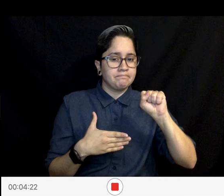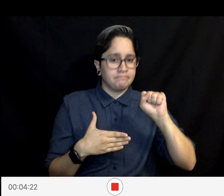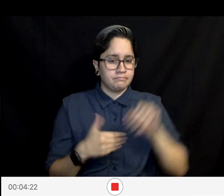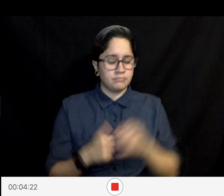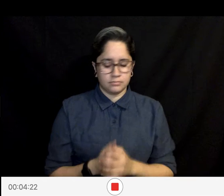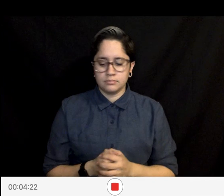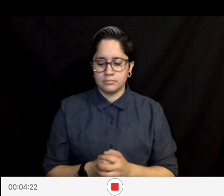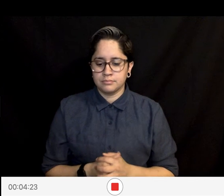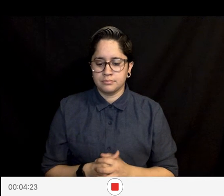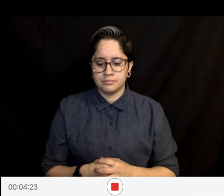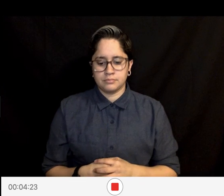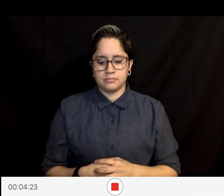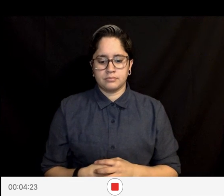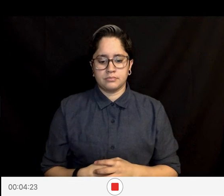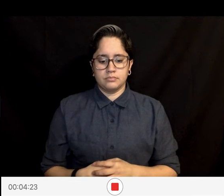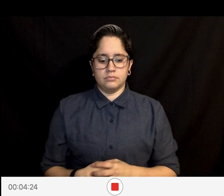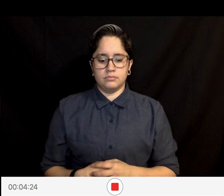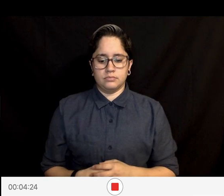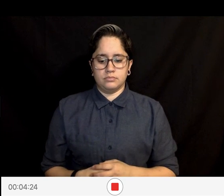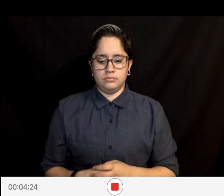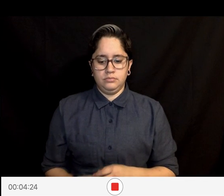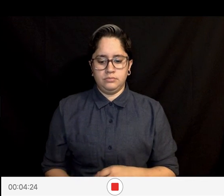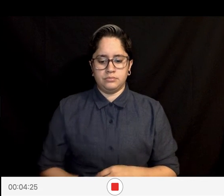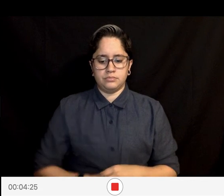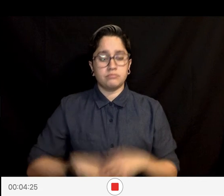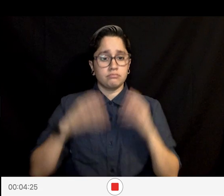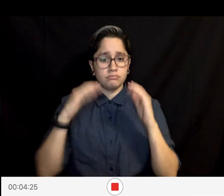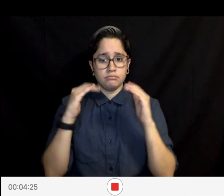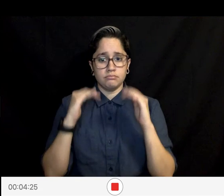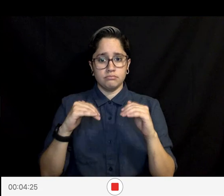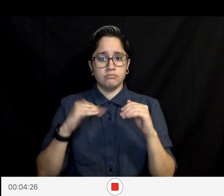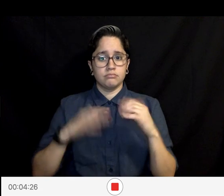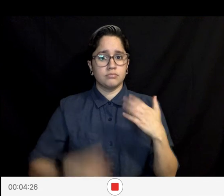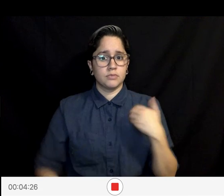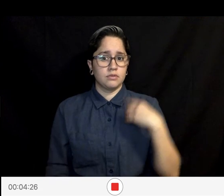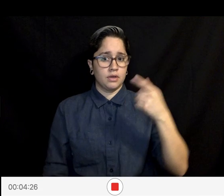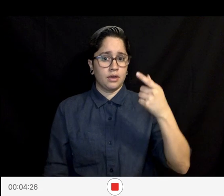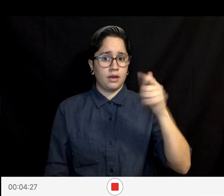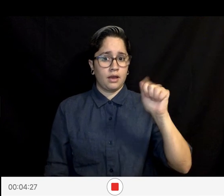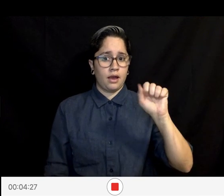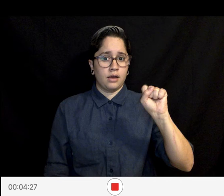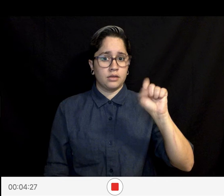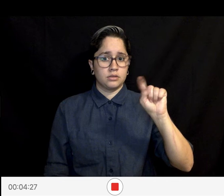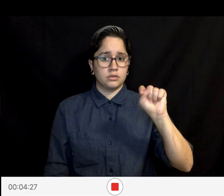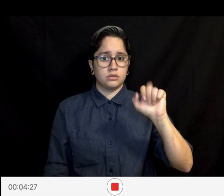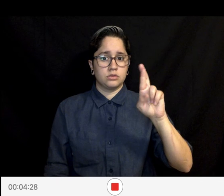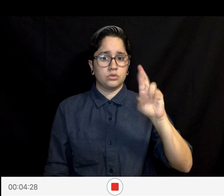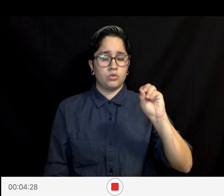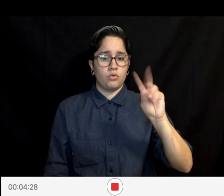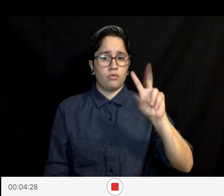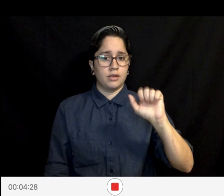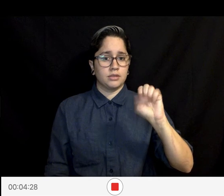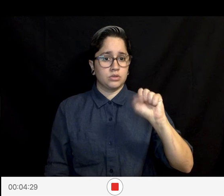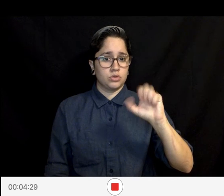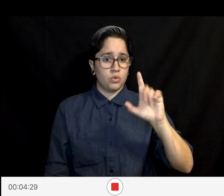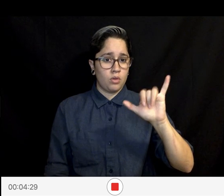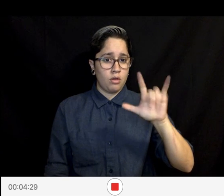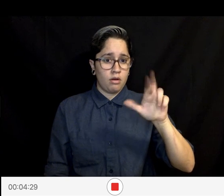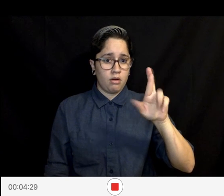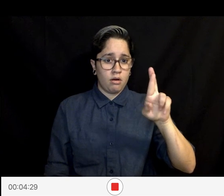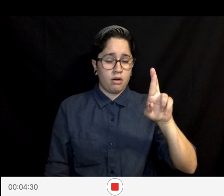Jellyfish also have an orifice under their bell, which functions both as their mouth and an anus.